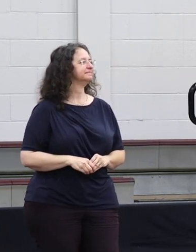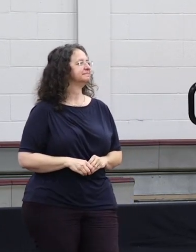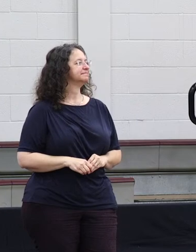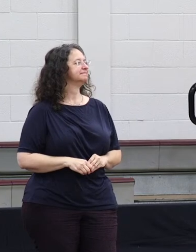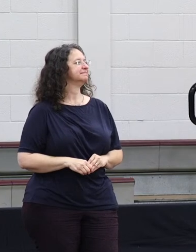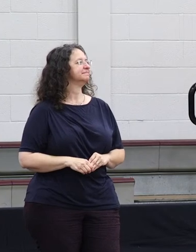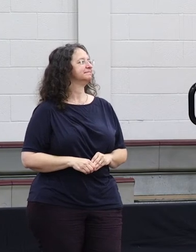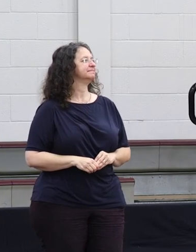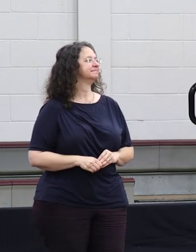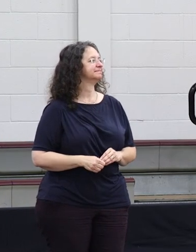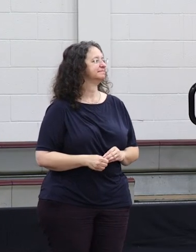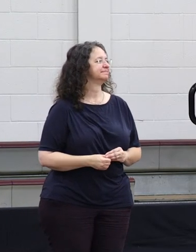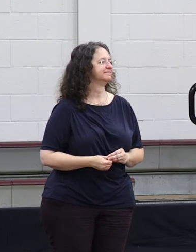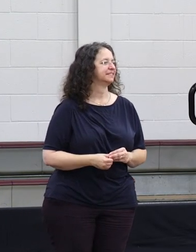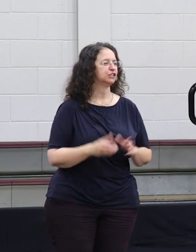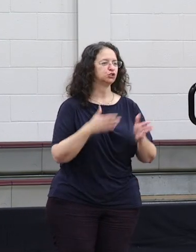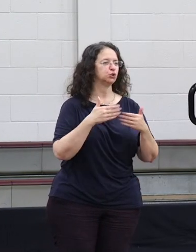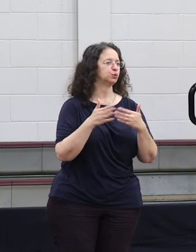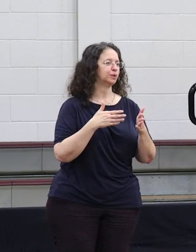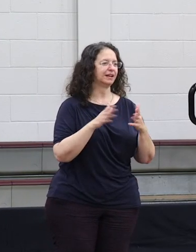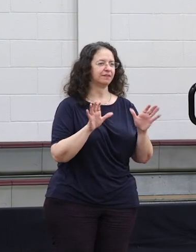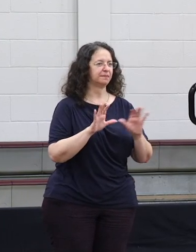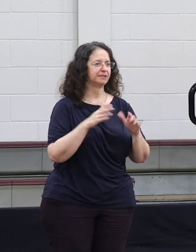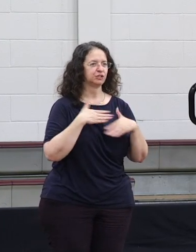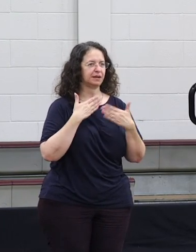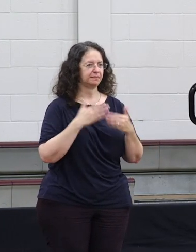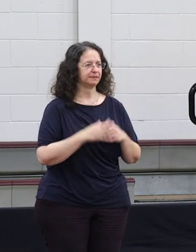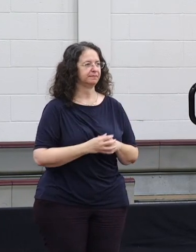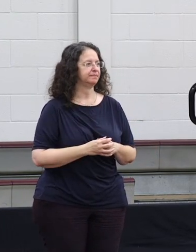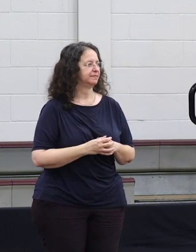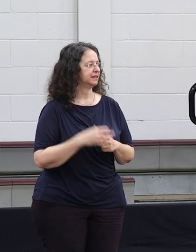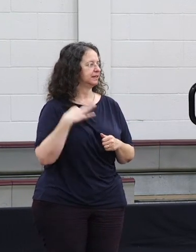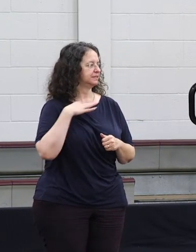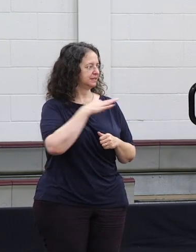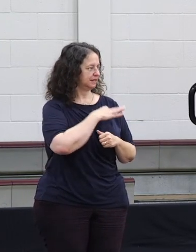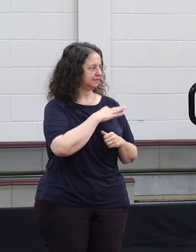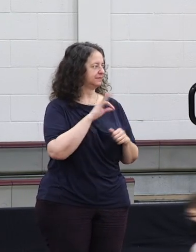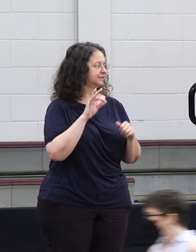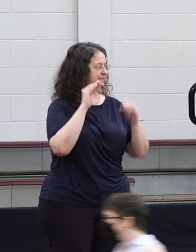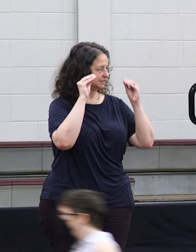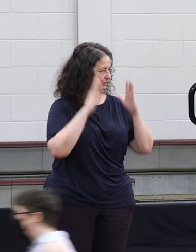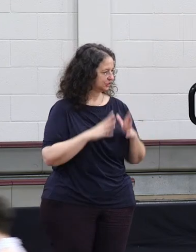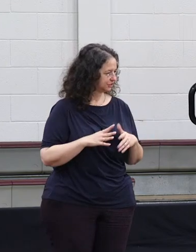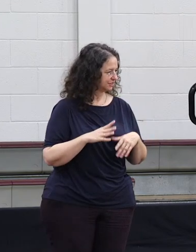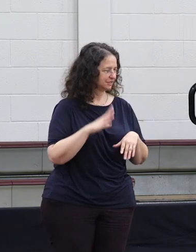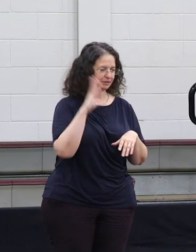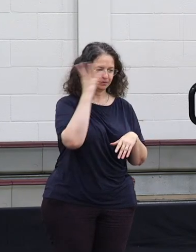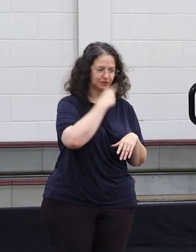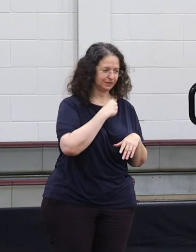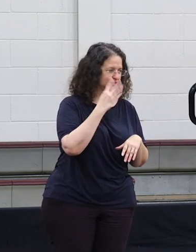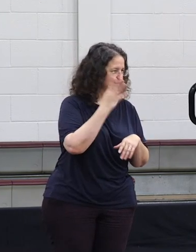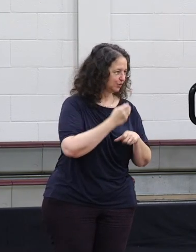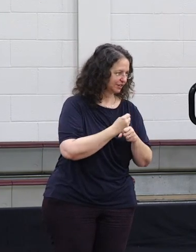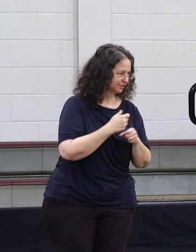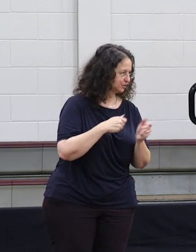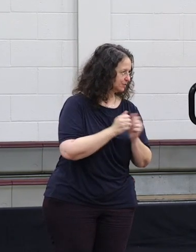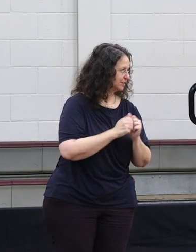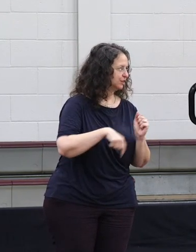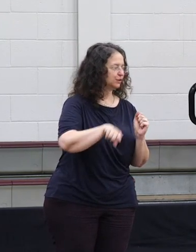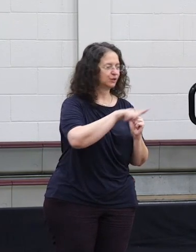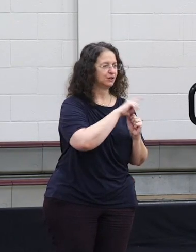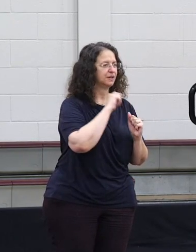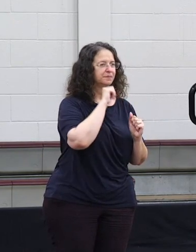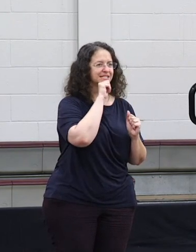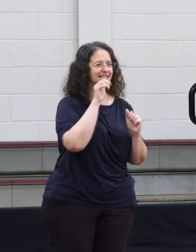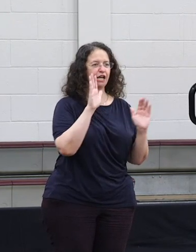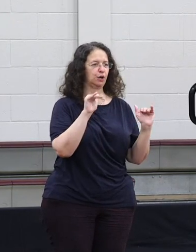And do what makes you happy. Fellow peers and faculty, it's been a splendid 4 years with you. But this is